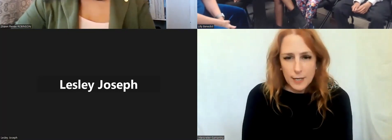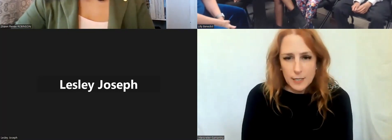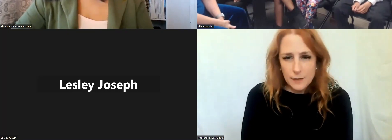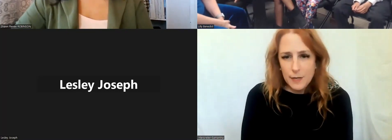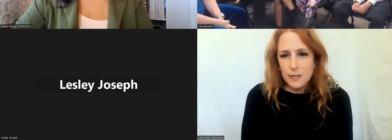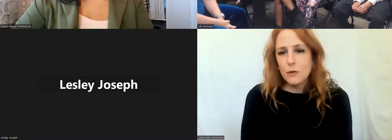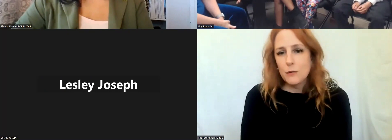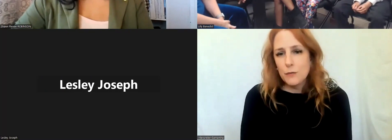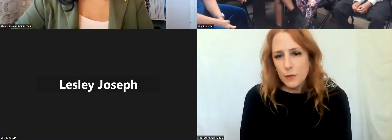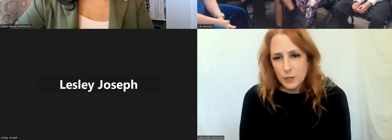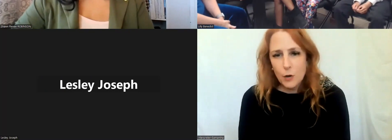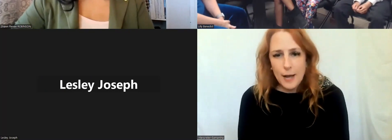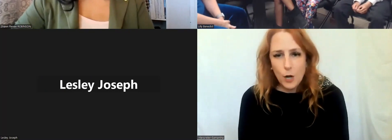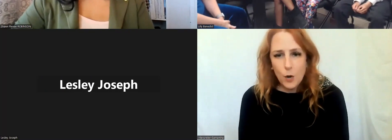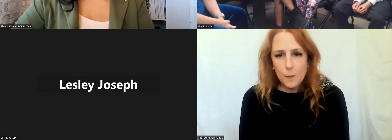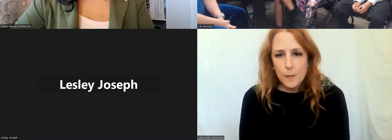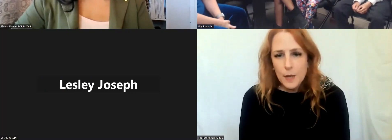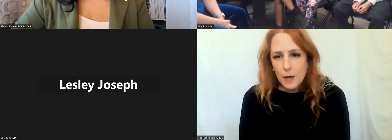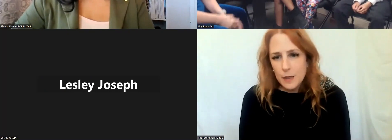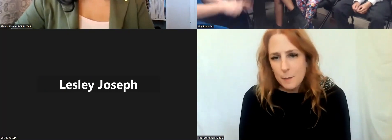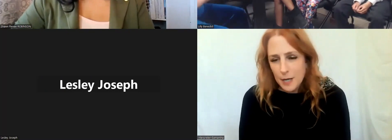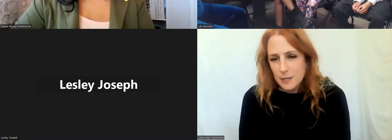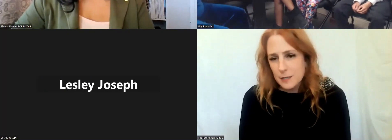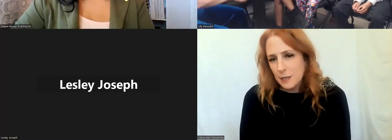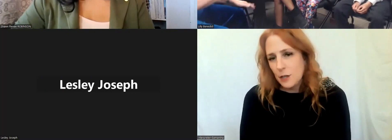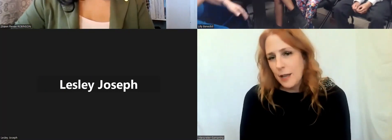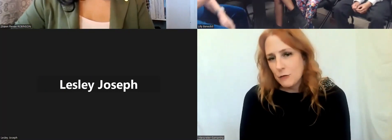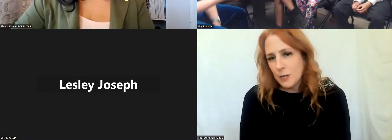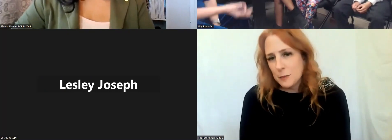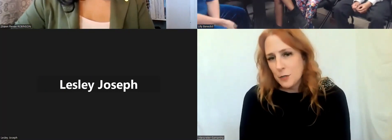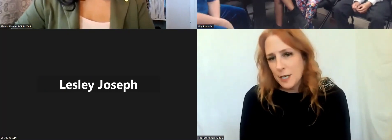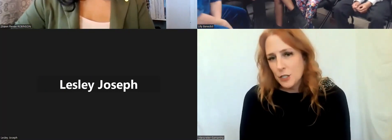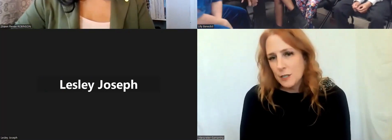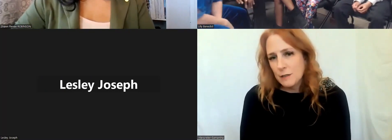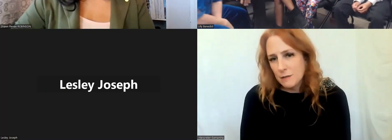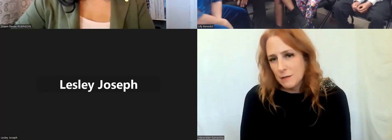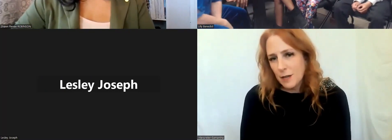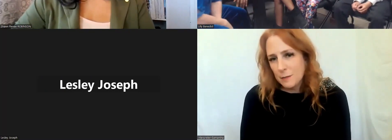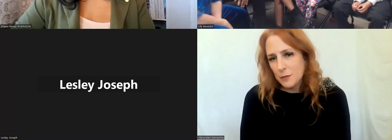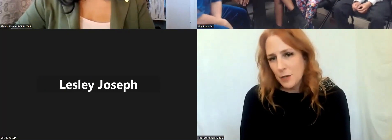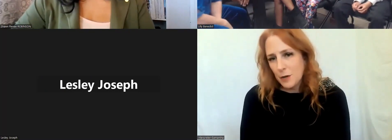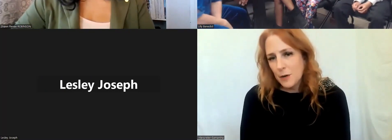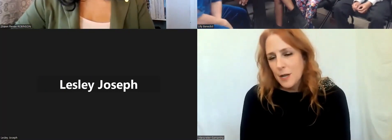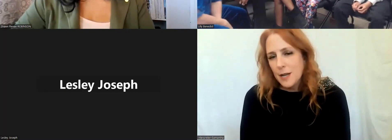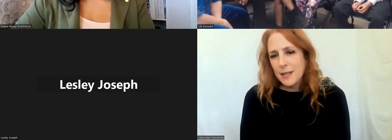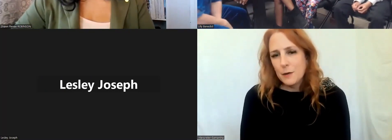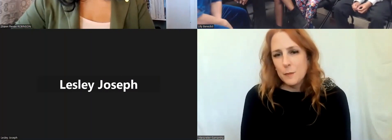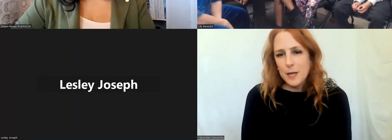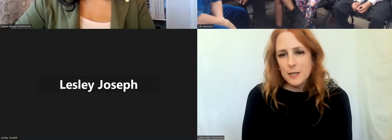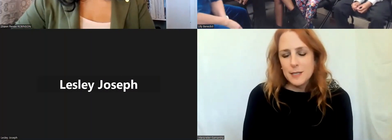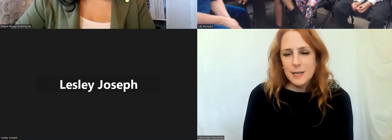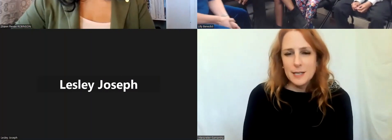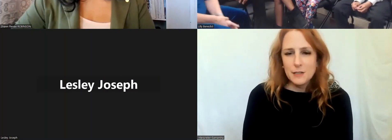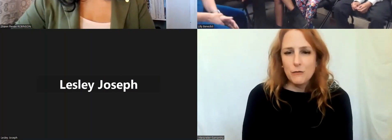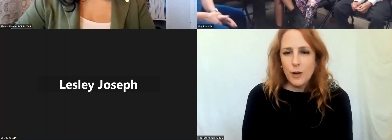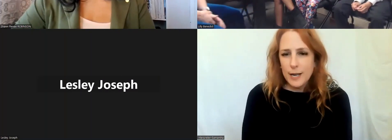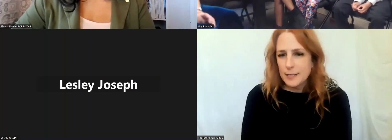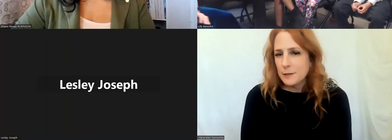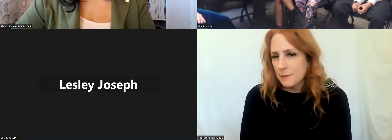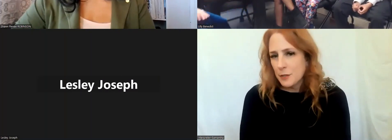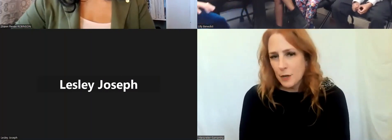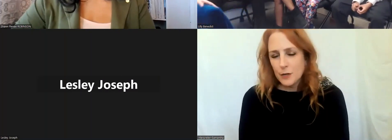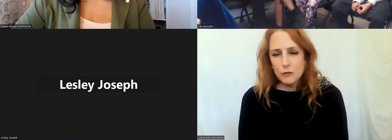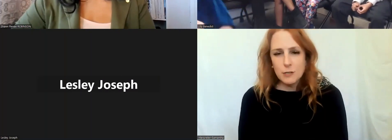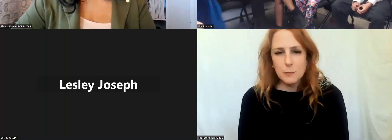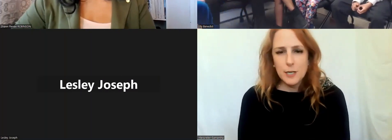join activities and go back home on the bus, and they have transportation. And that would be on Sundays and